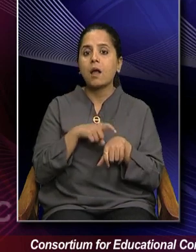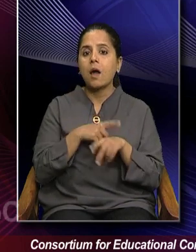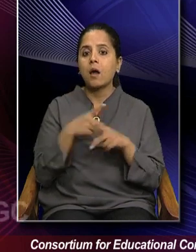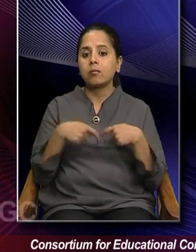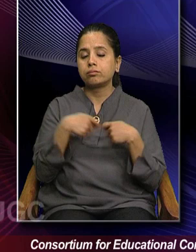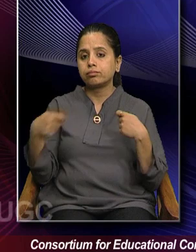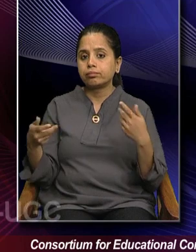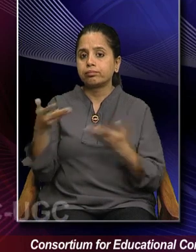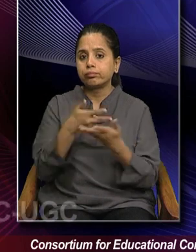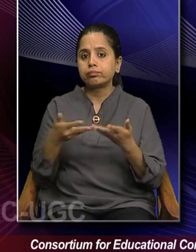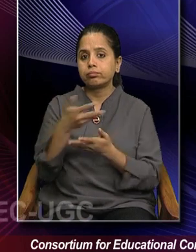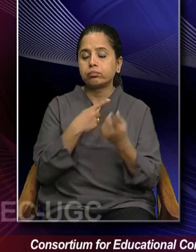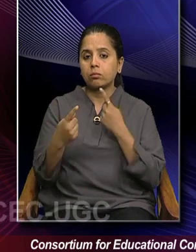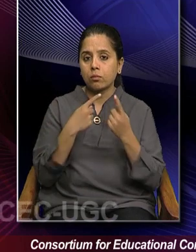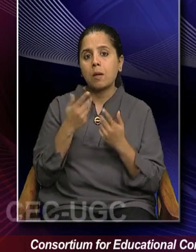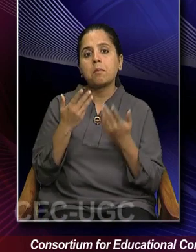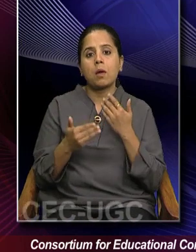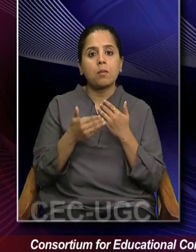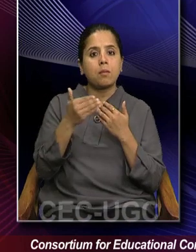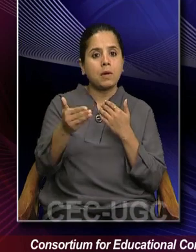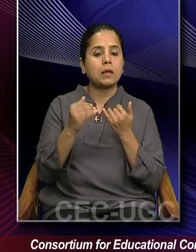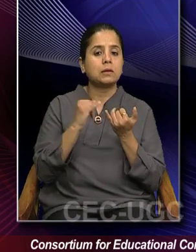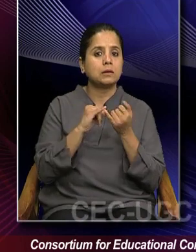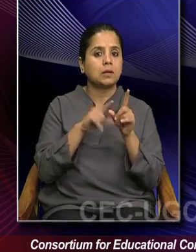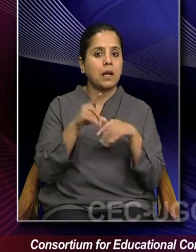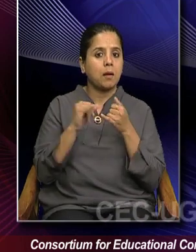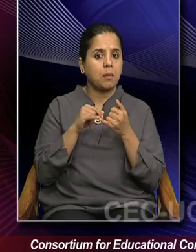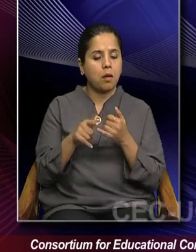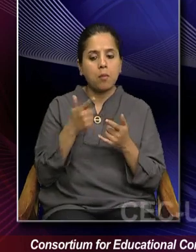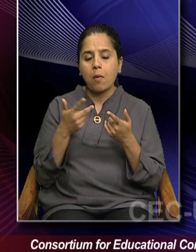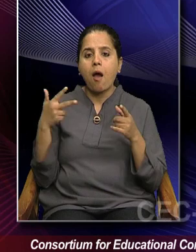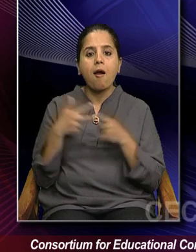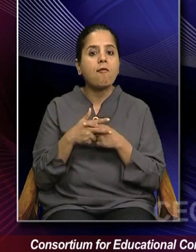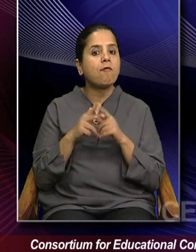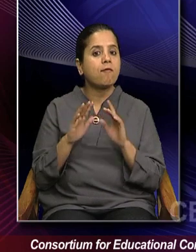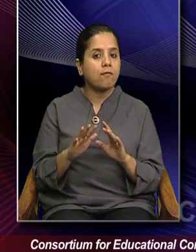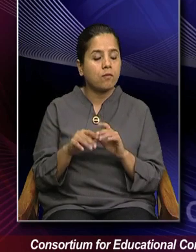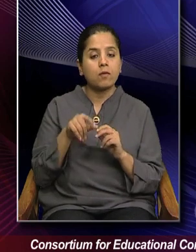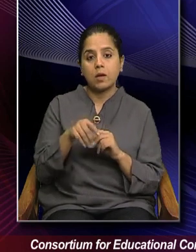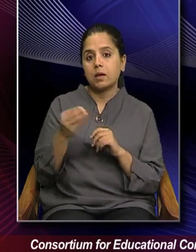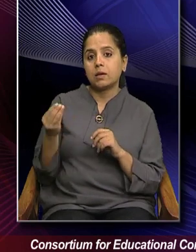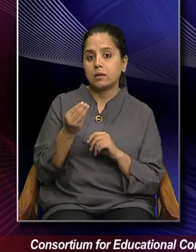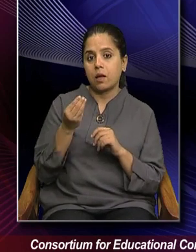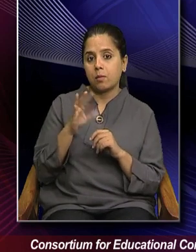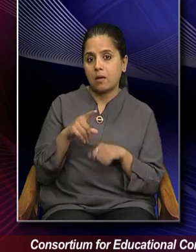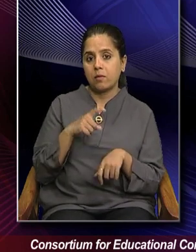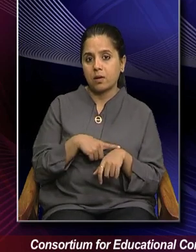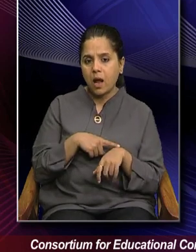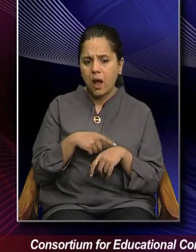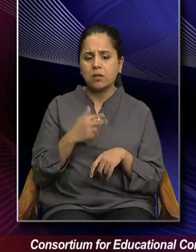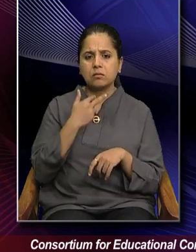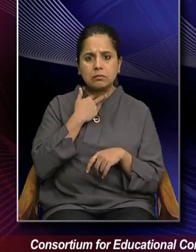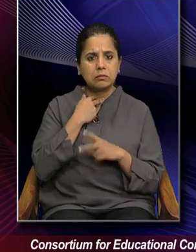extended discussions may leave the syllabus incomplete. There are time constraints